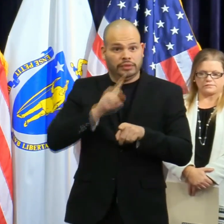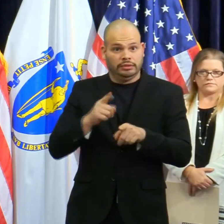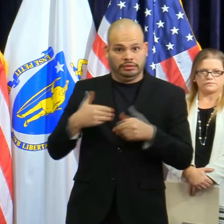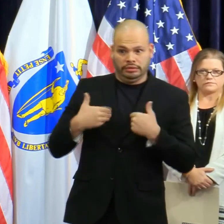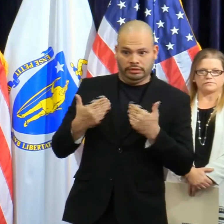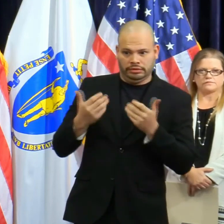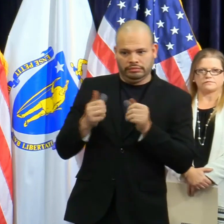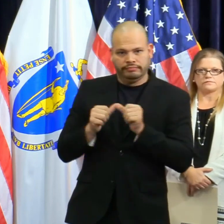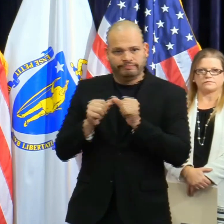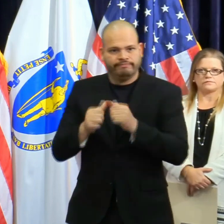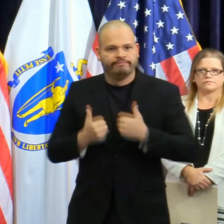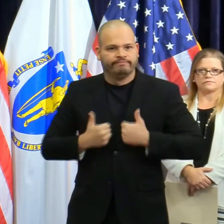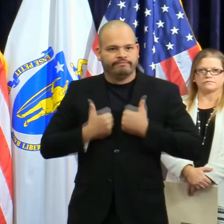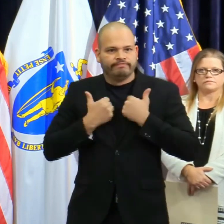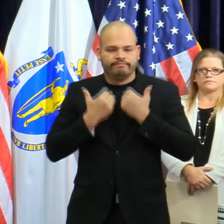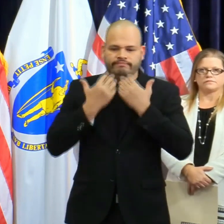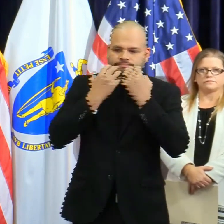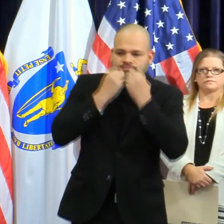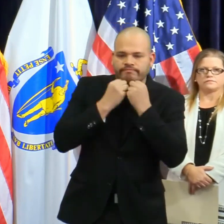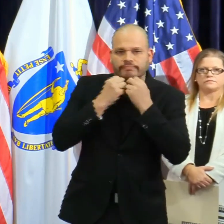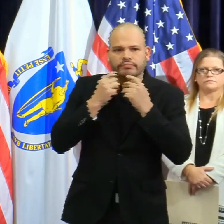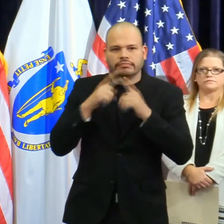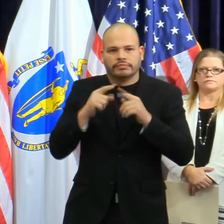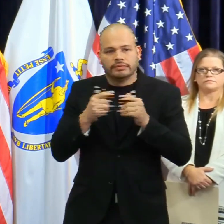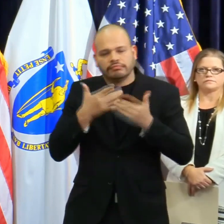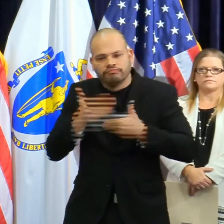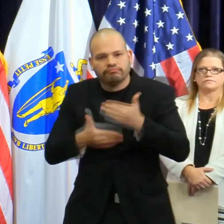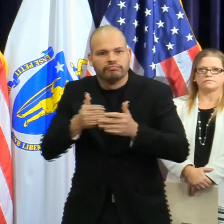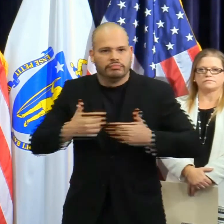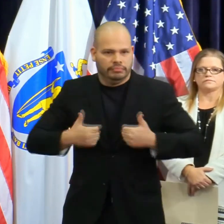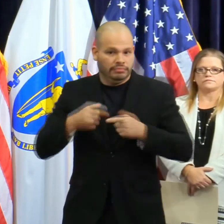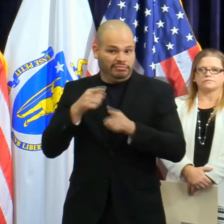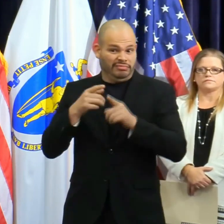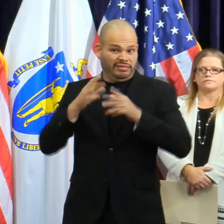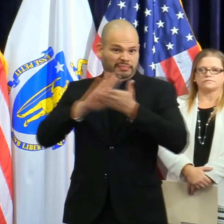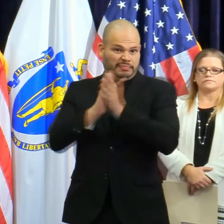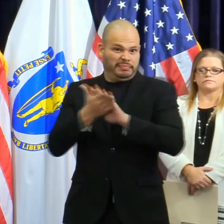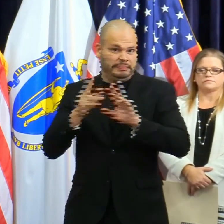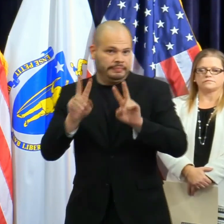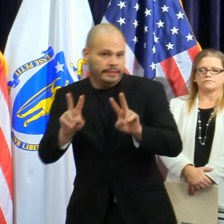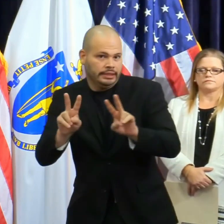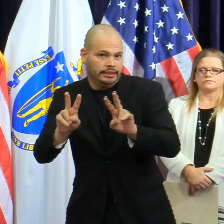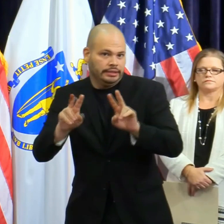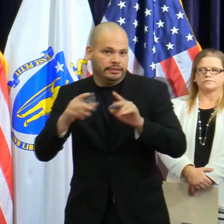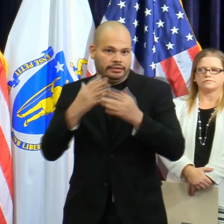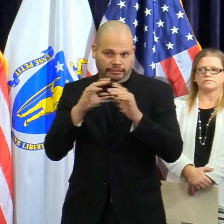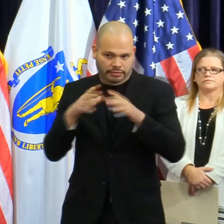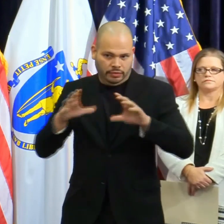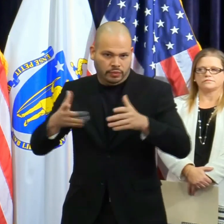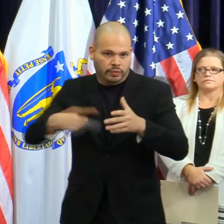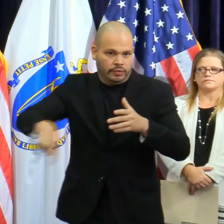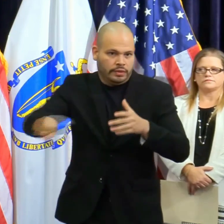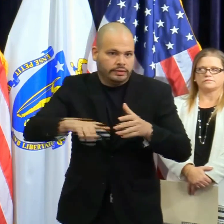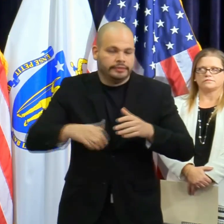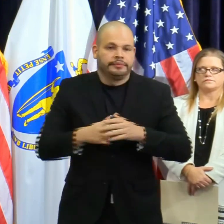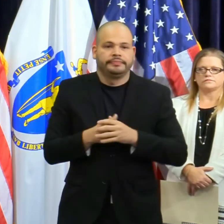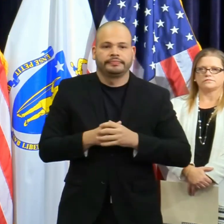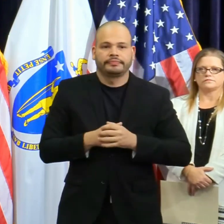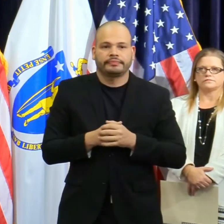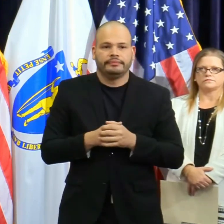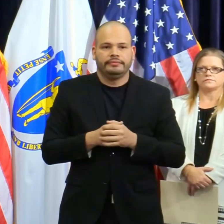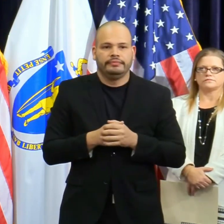and free society. One man's actions, the actions of a tyrant, now put that all at